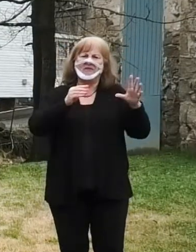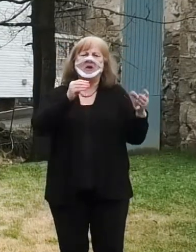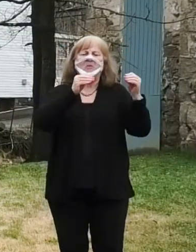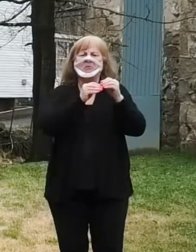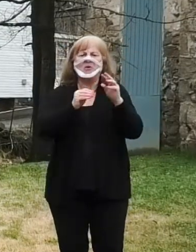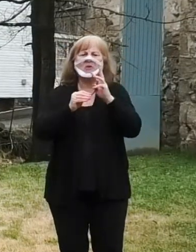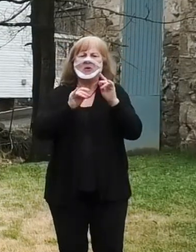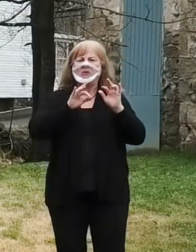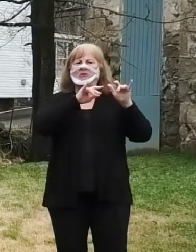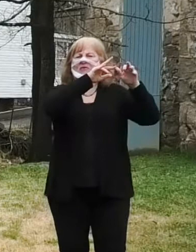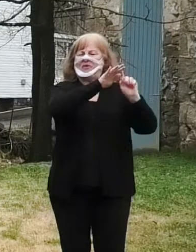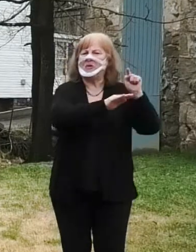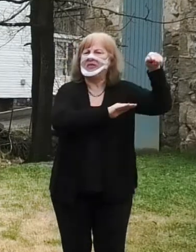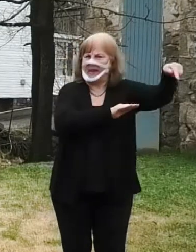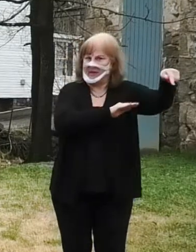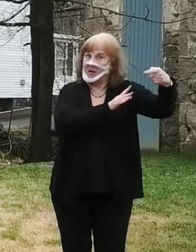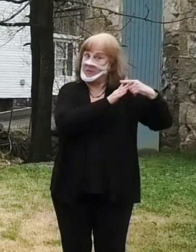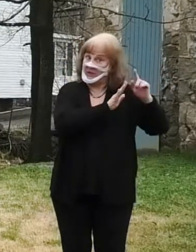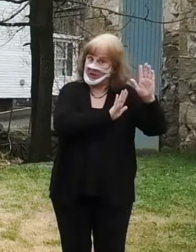to flow.